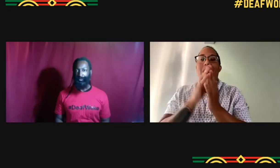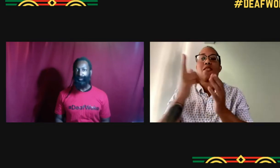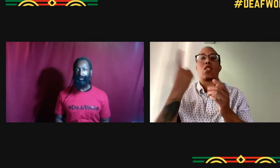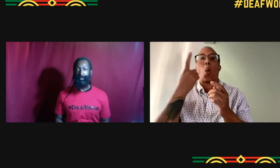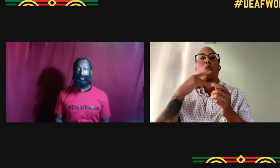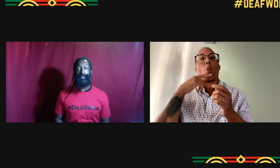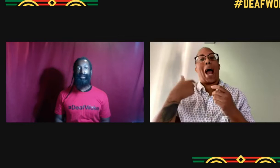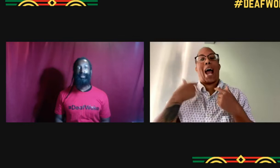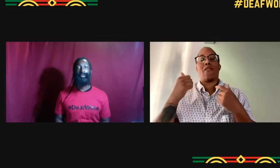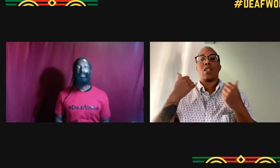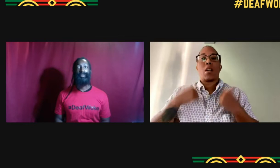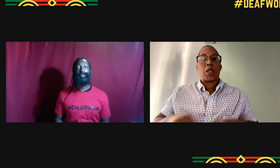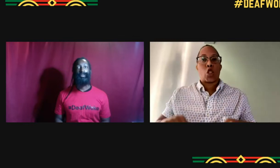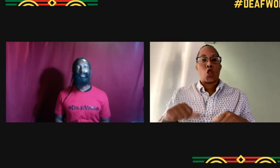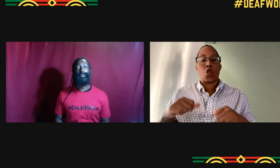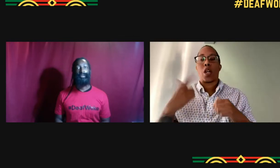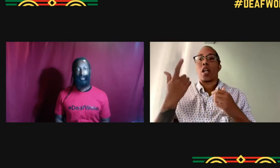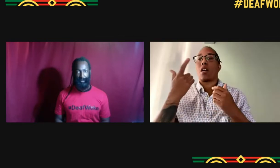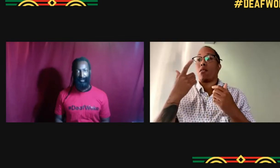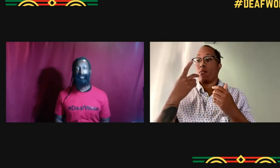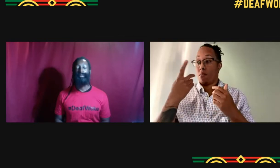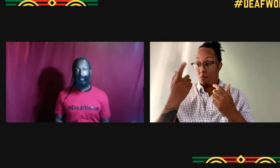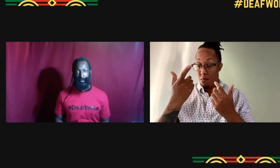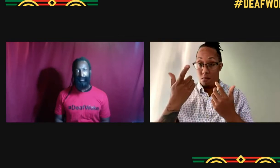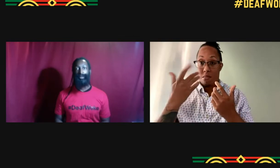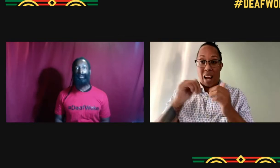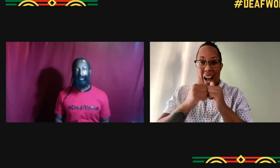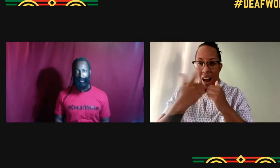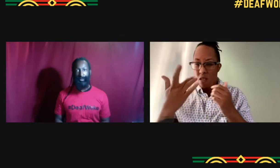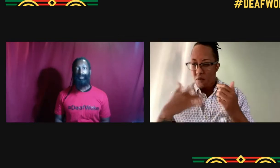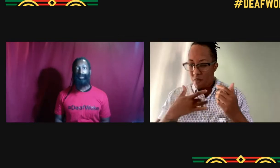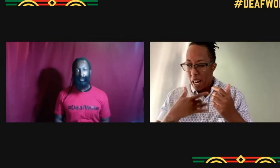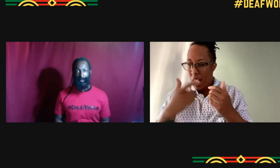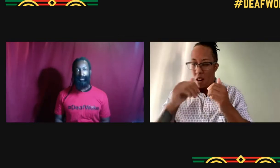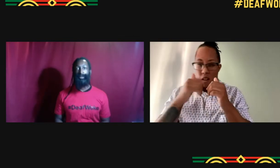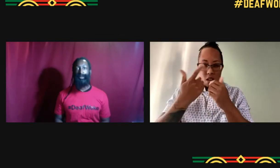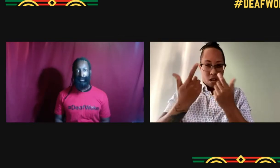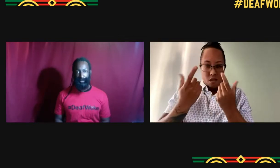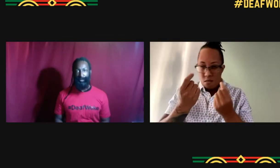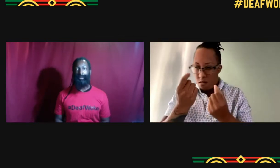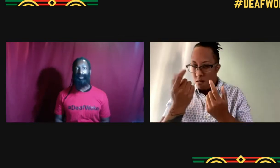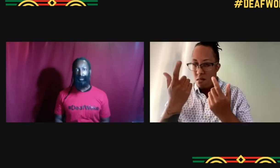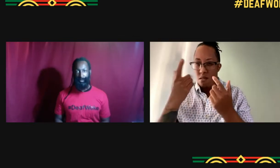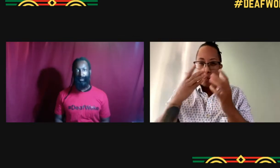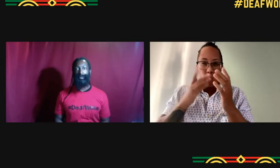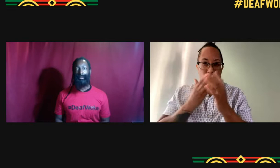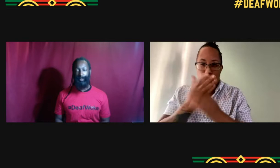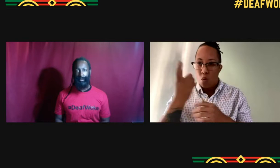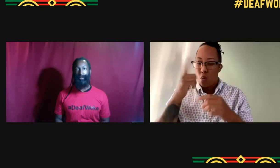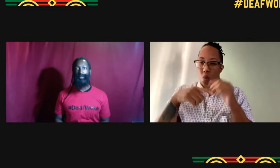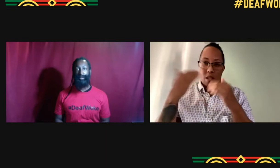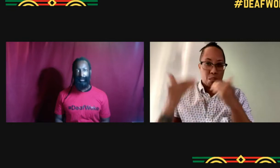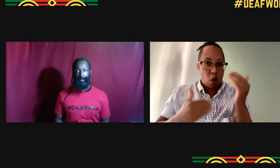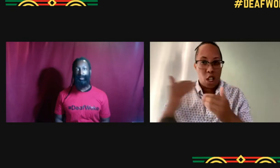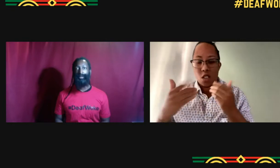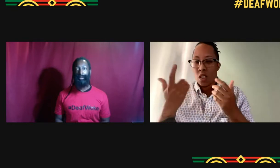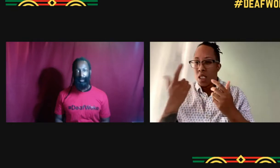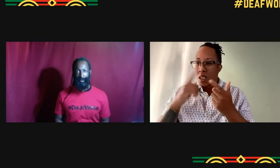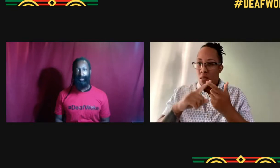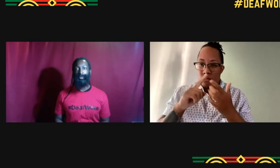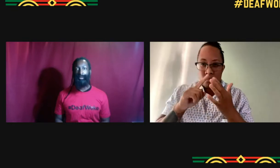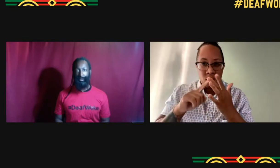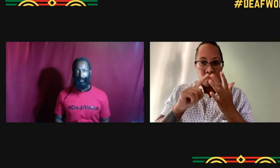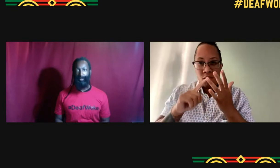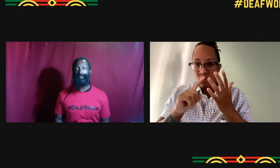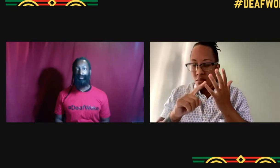ask others. Ask someone who's had the experience, that journey of the top surgery. Ask them the questions. How did this feel? What came